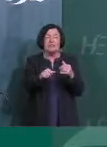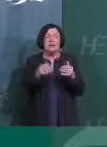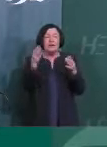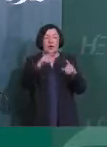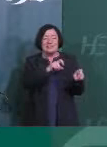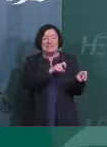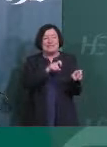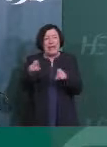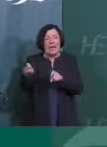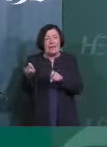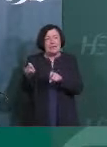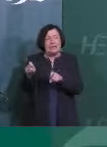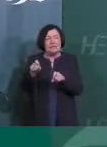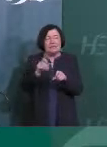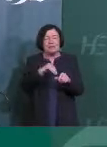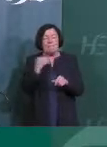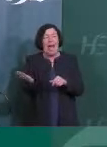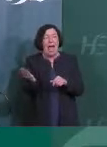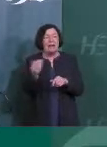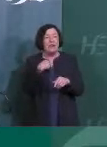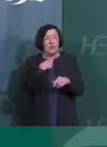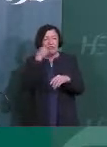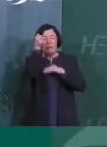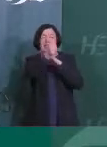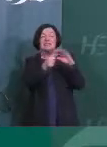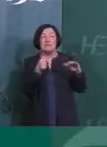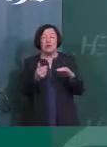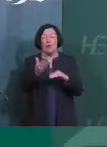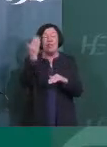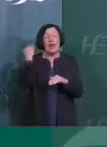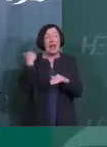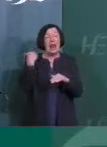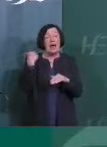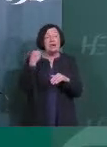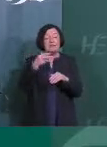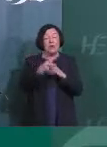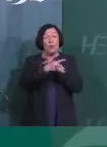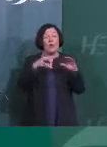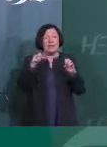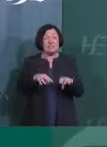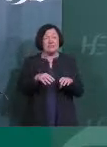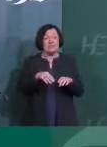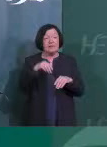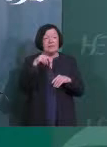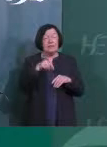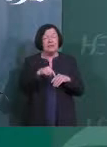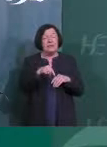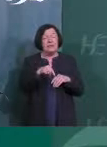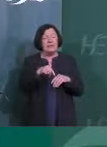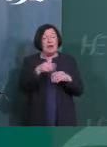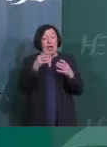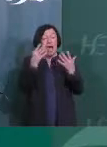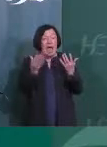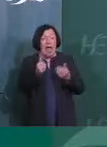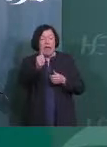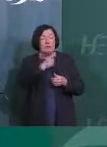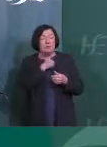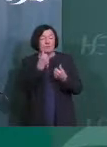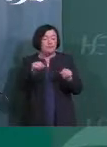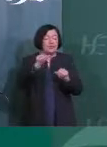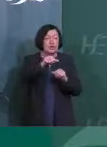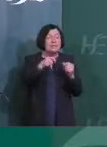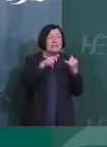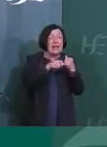that steady and consistent demand that we've been experiencing over the last number of weeks. The metrics in terms of being able to get your